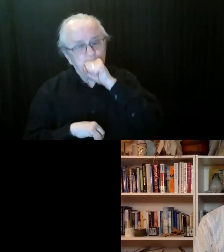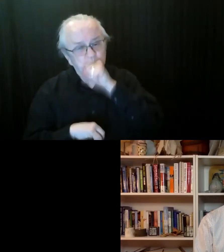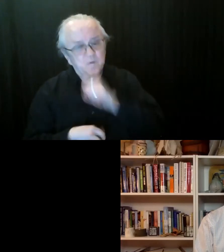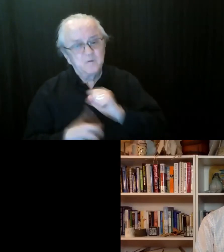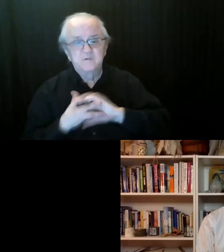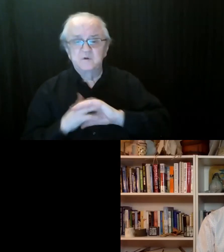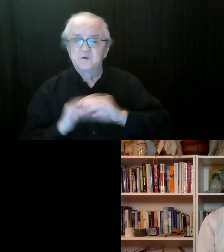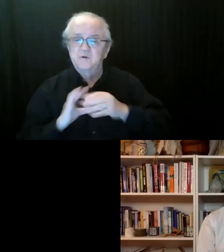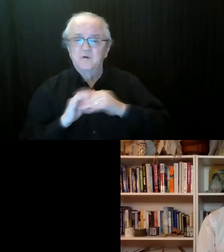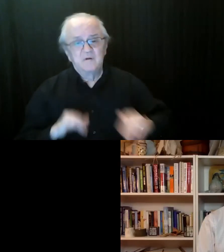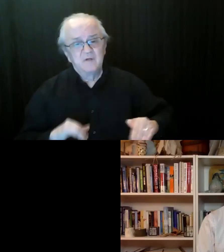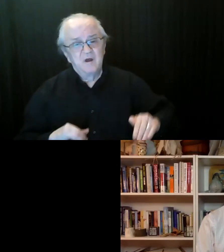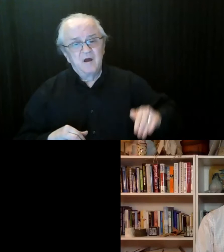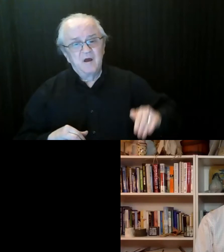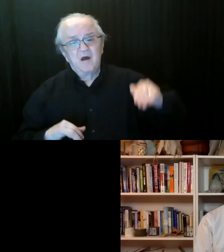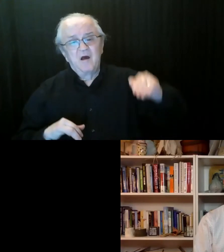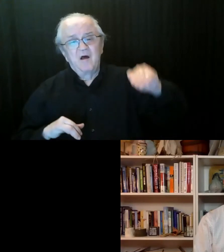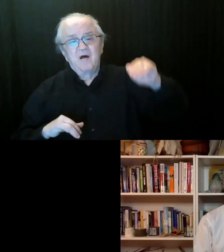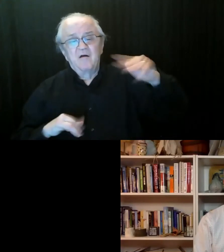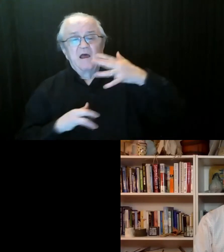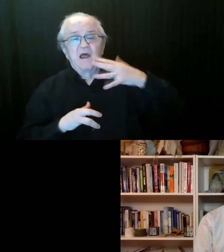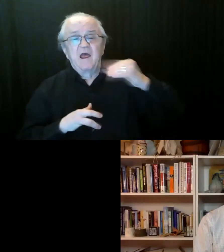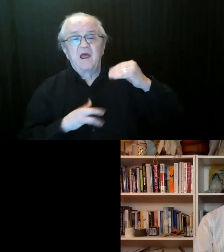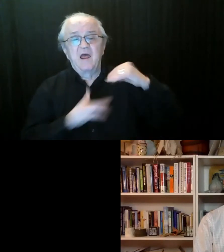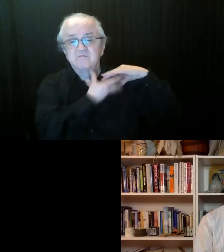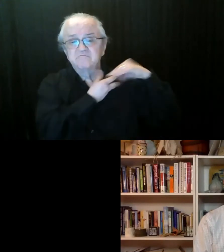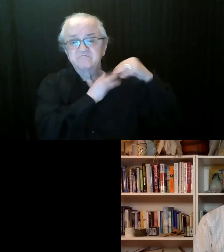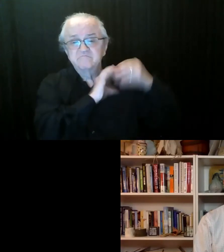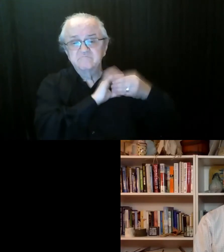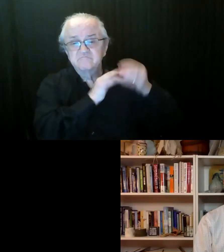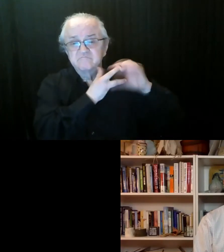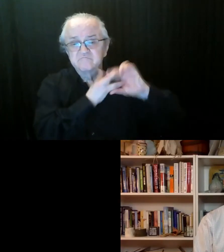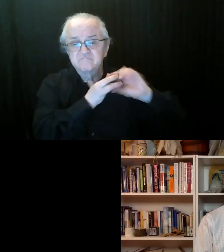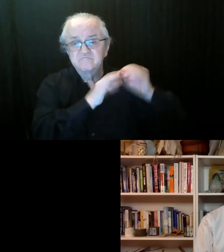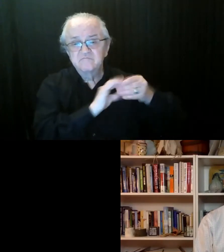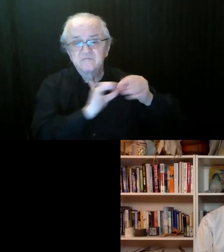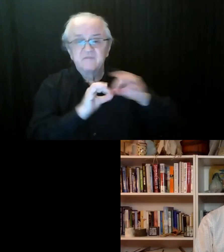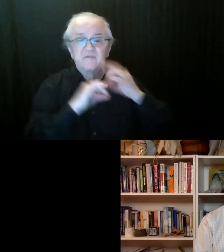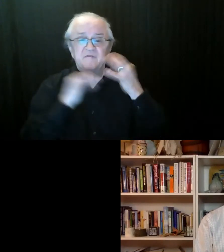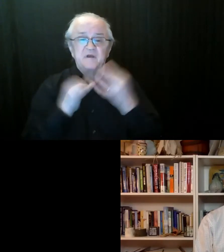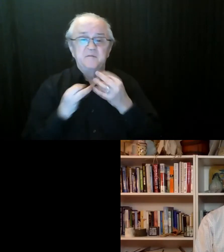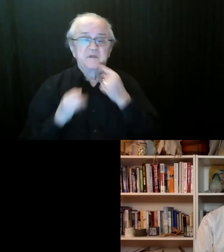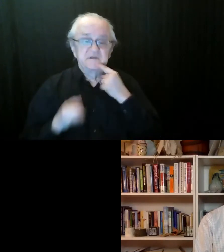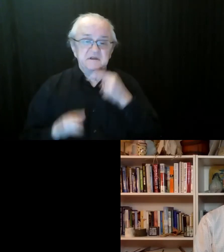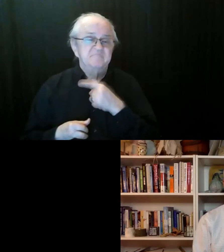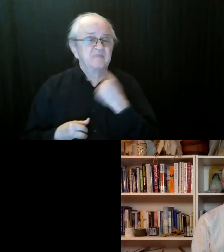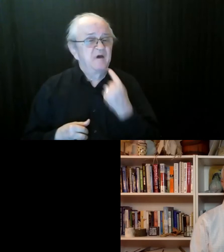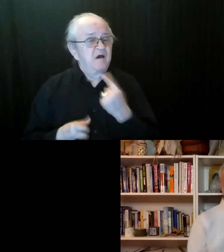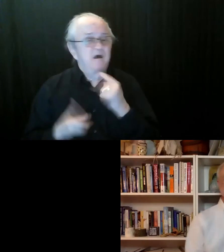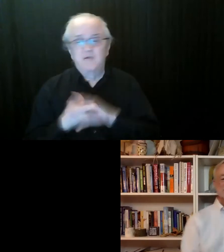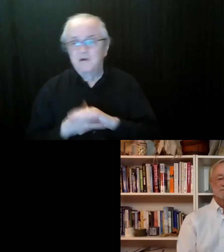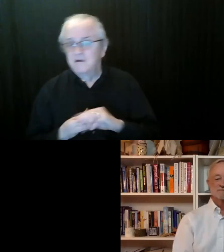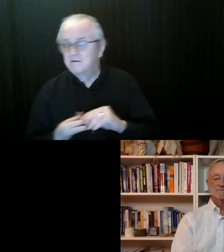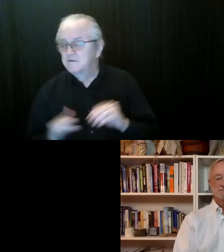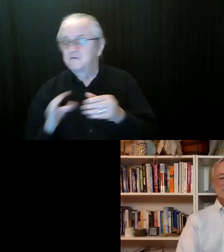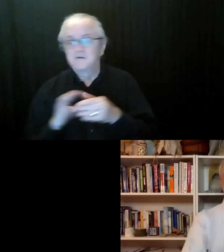oral tradition. His family would say he's always been a storyteller. He's told stories,